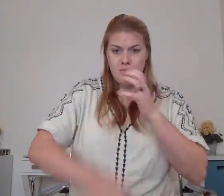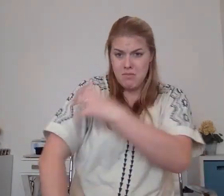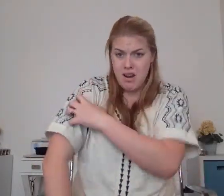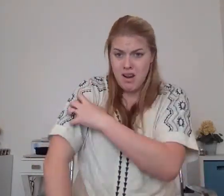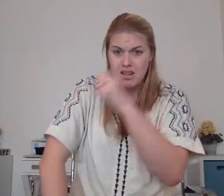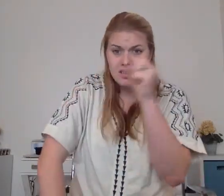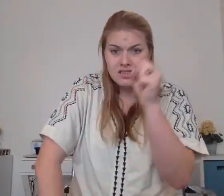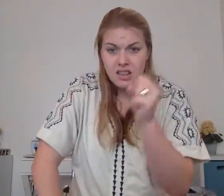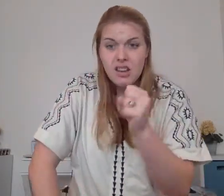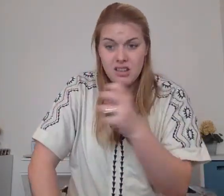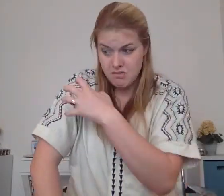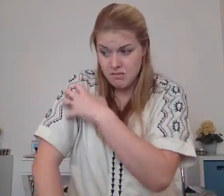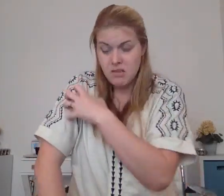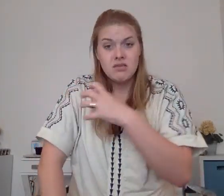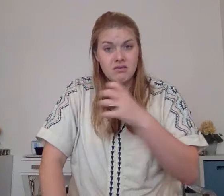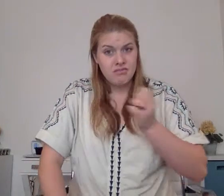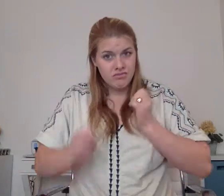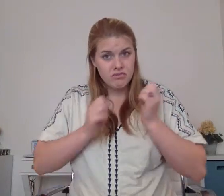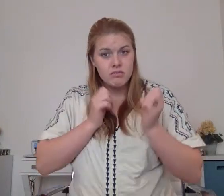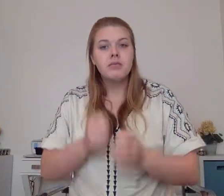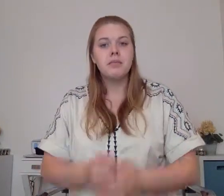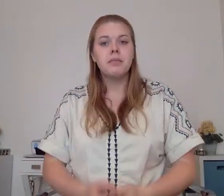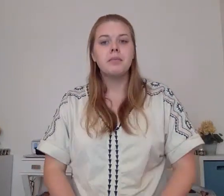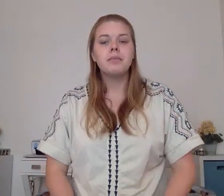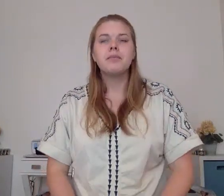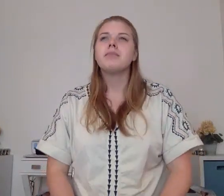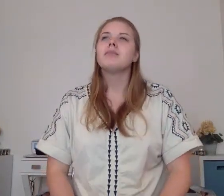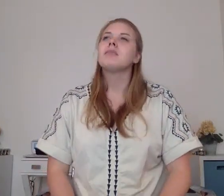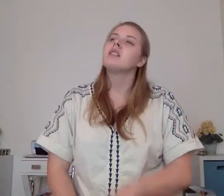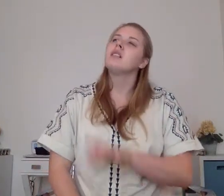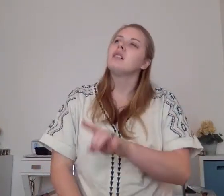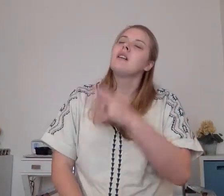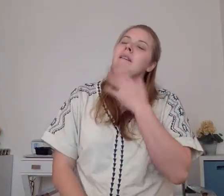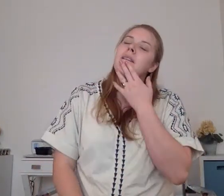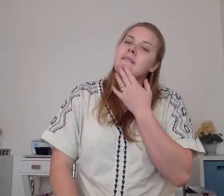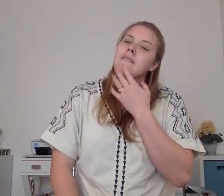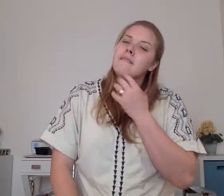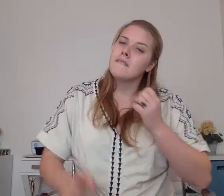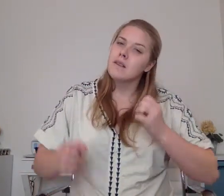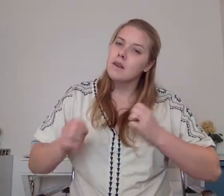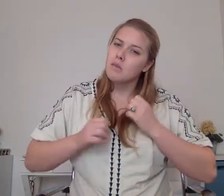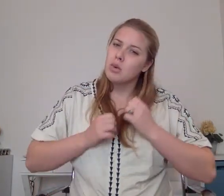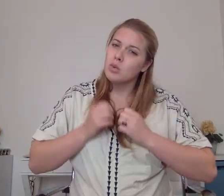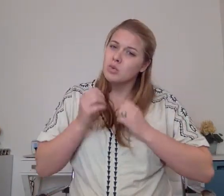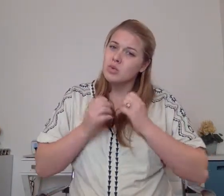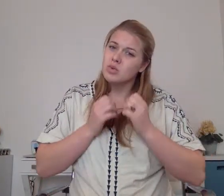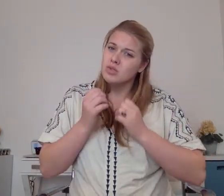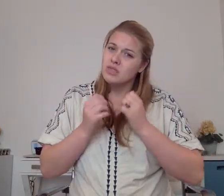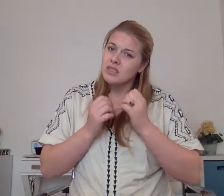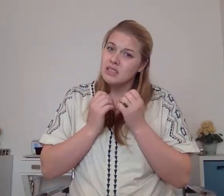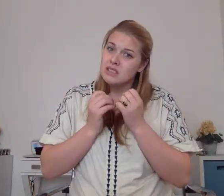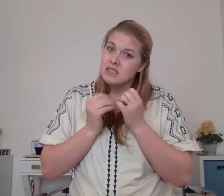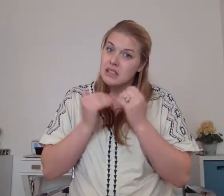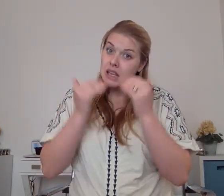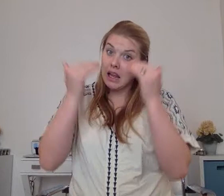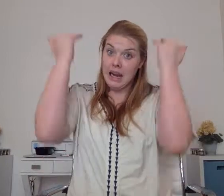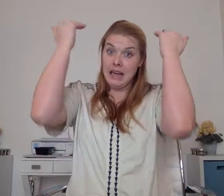power of emotions. I have discovered over time that emotions are not limitless. You know, they have a limit. There